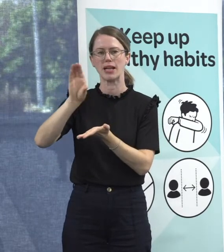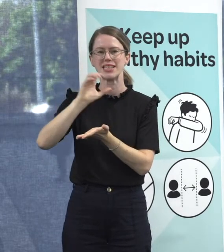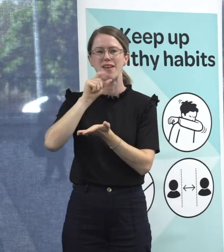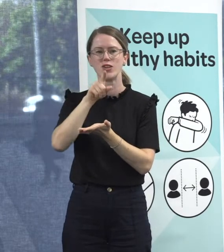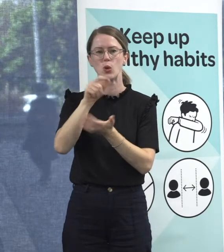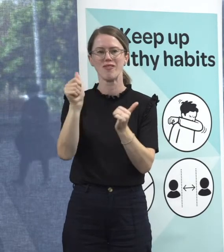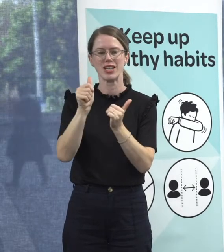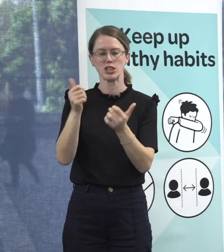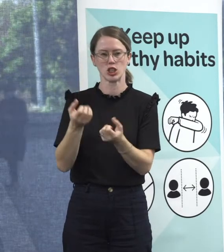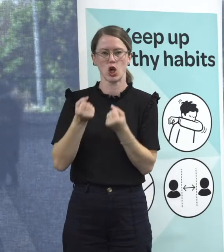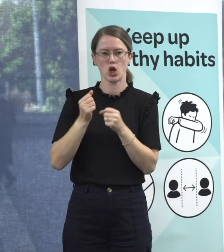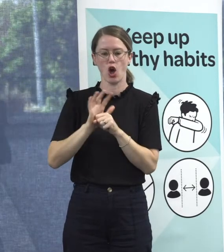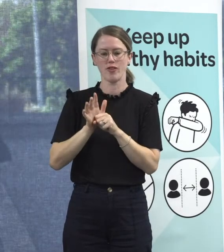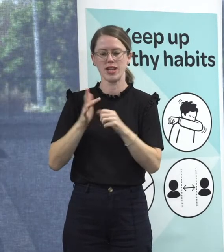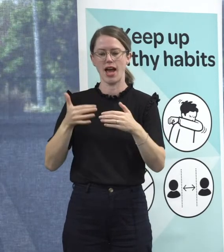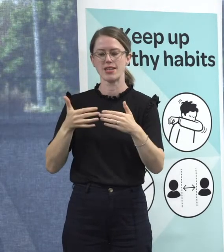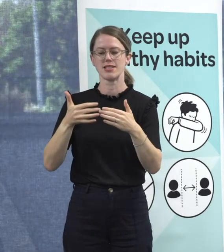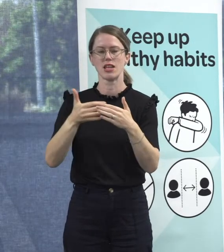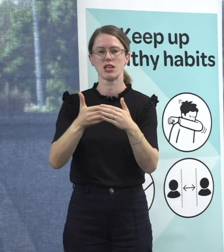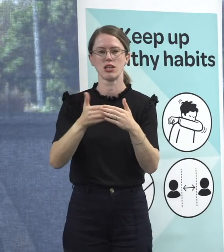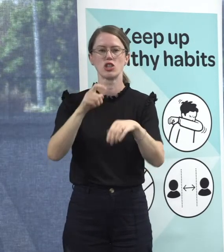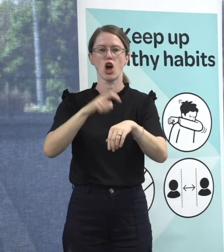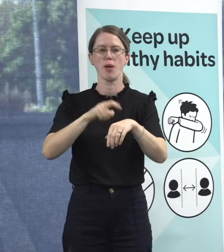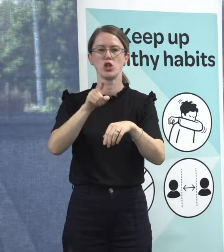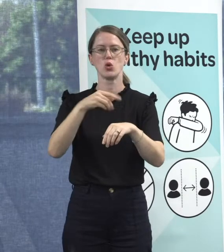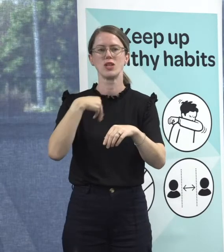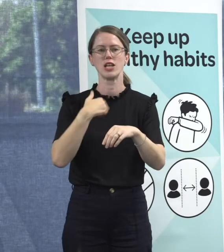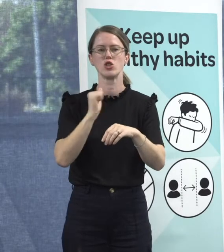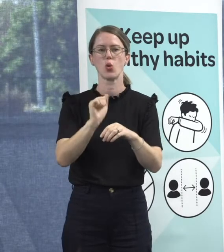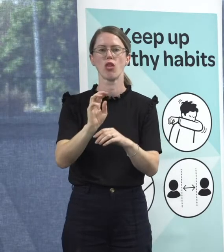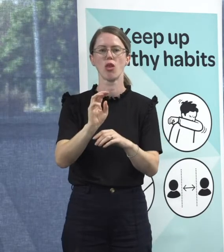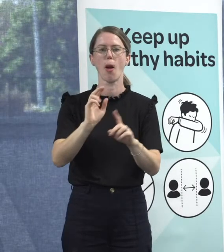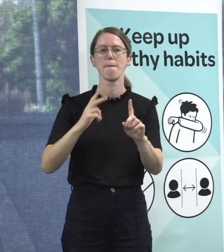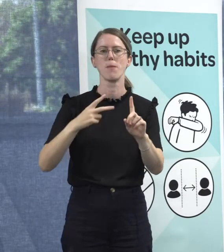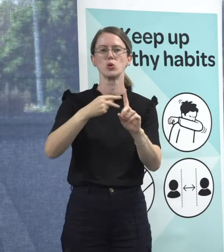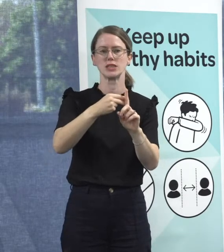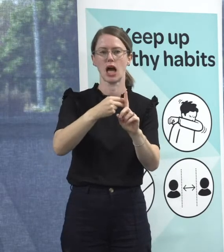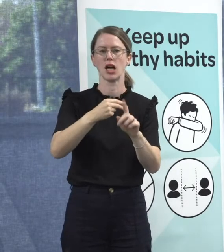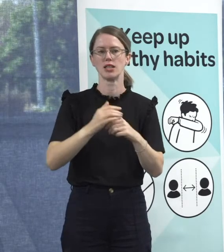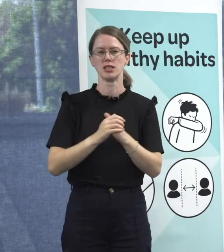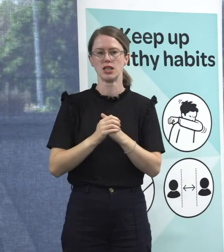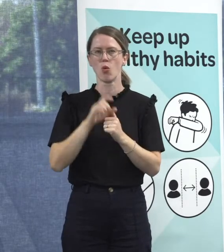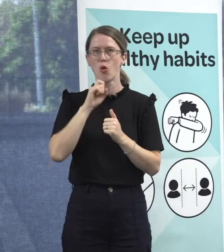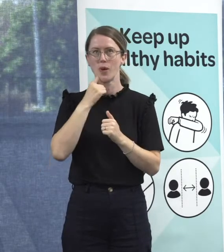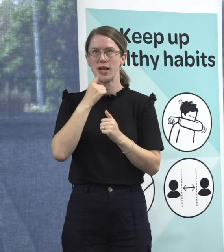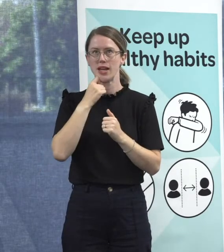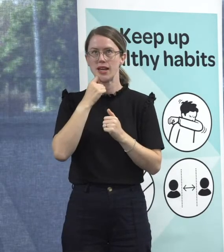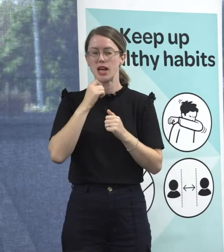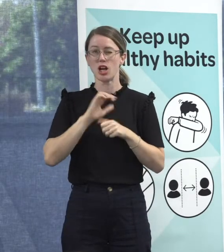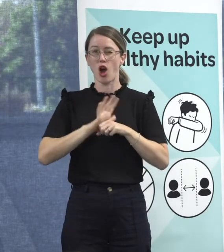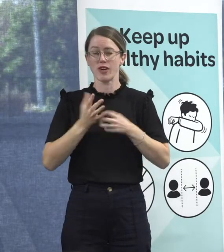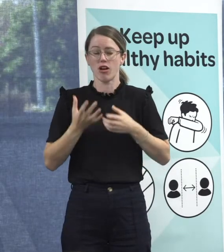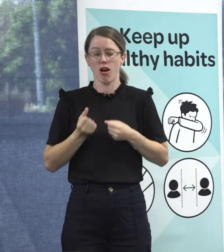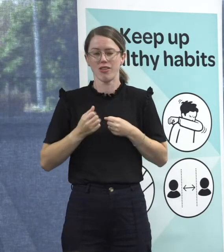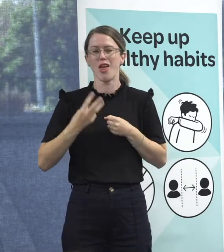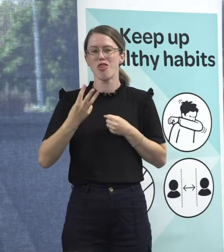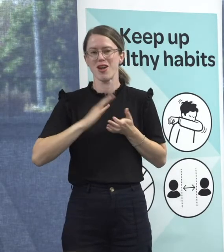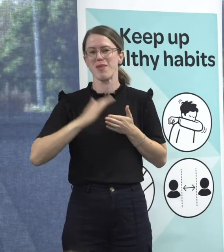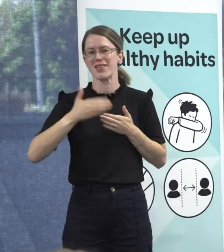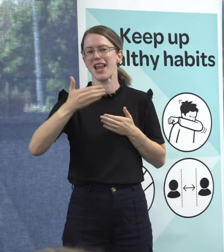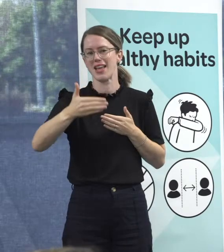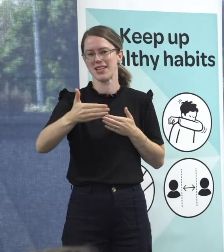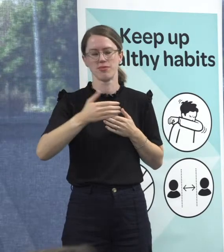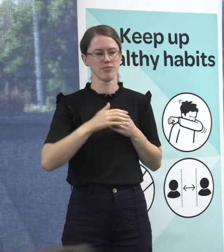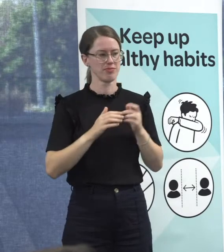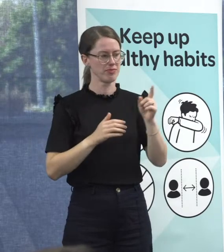pass until they're due for their booster, which will be 3 months after their second dose. 3 months after their infection. And